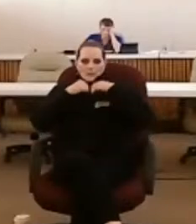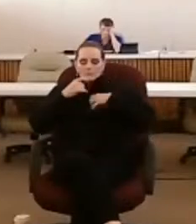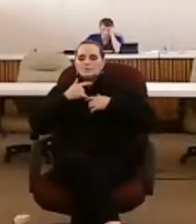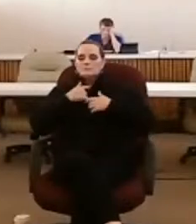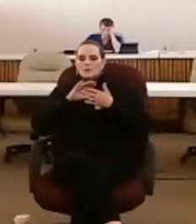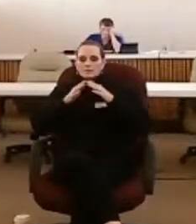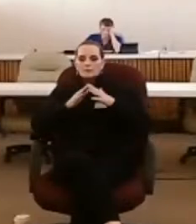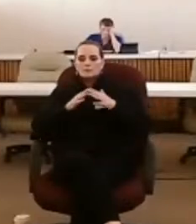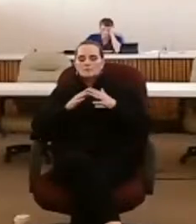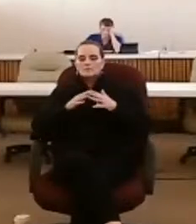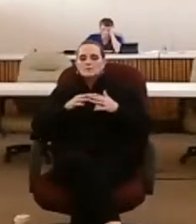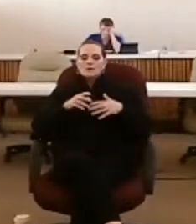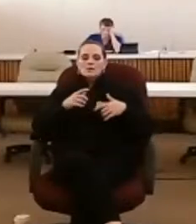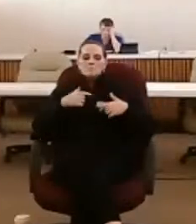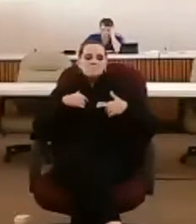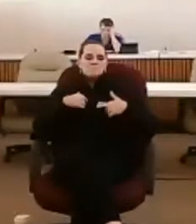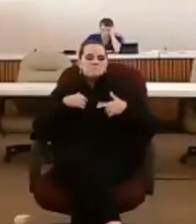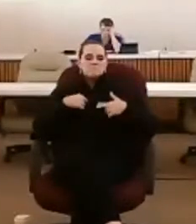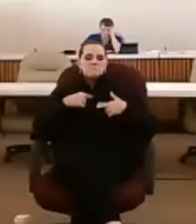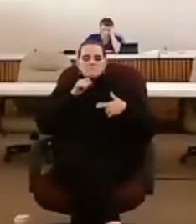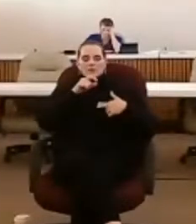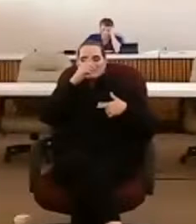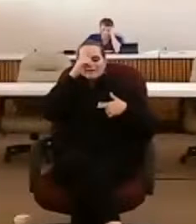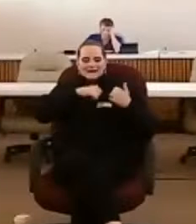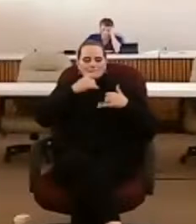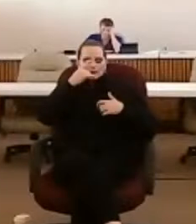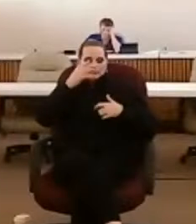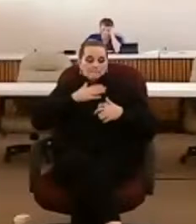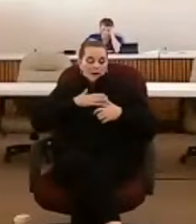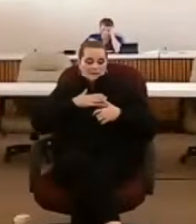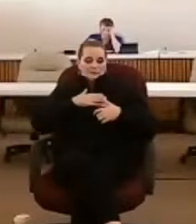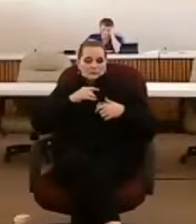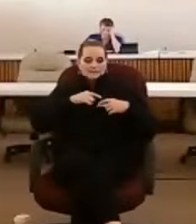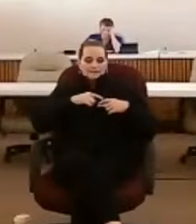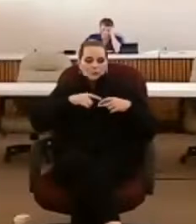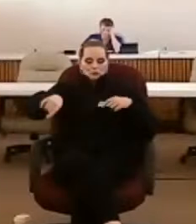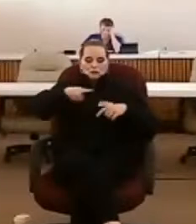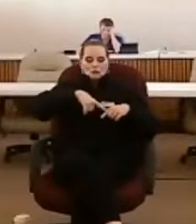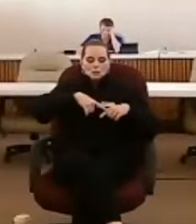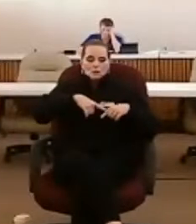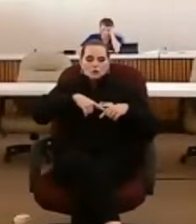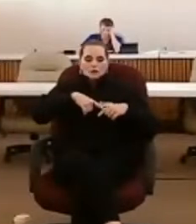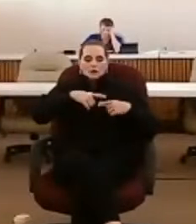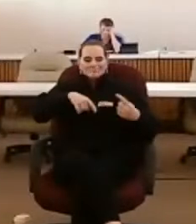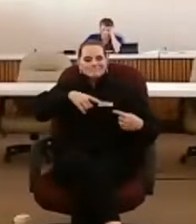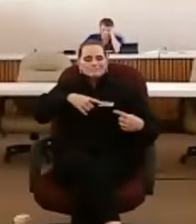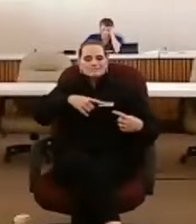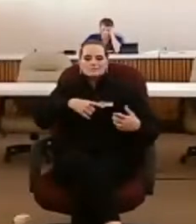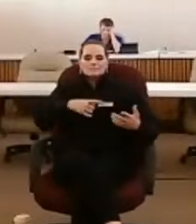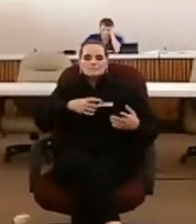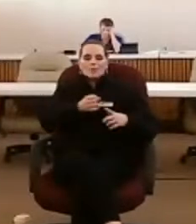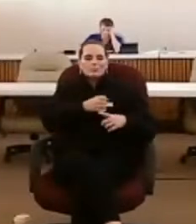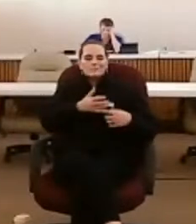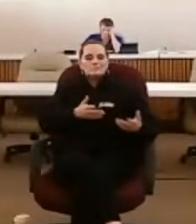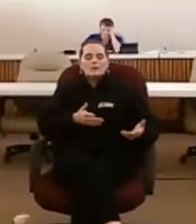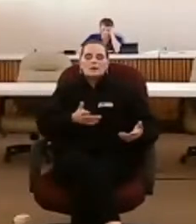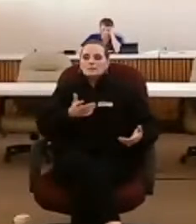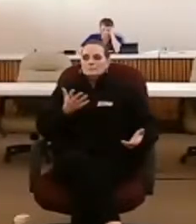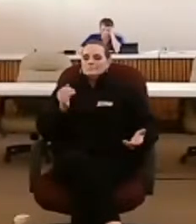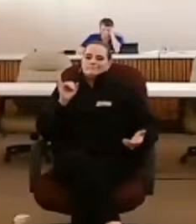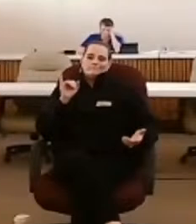like. I don't think anybody in my circle abuses the fact of overflow parking. If I